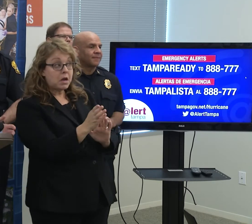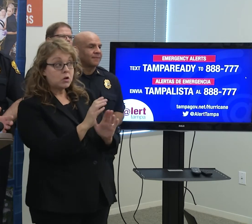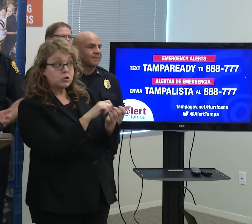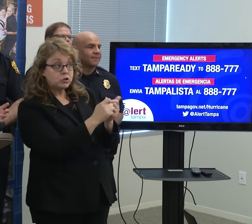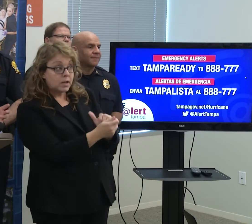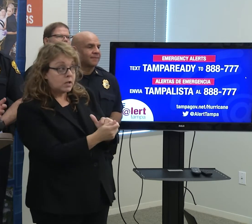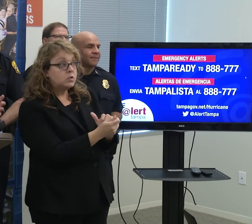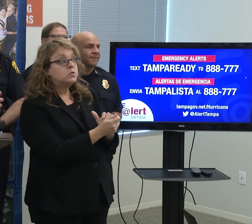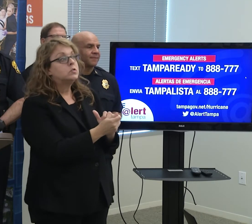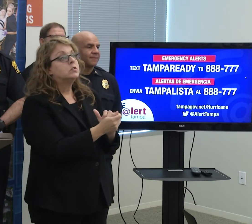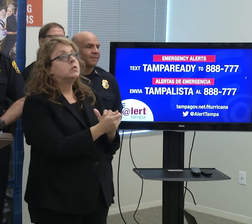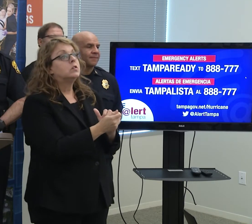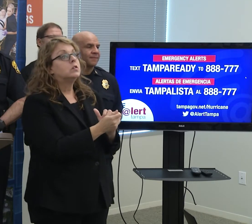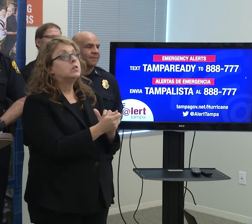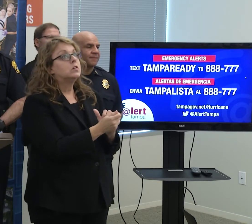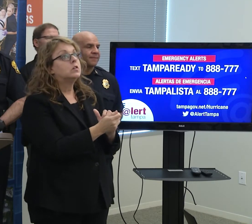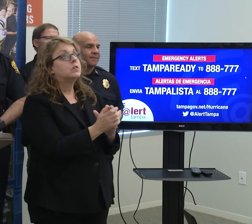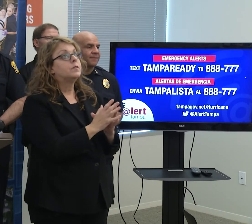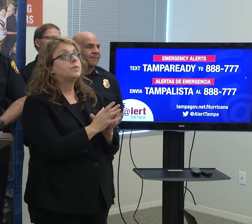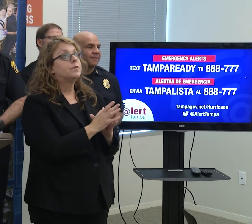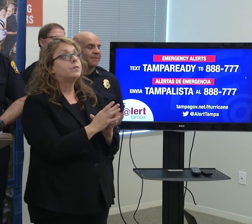as much as it just